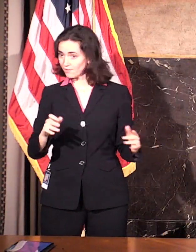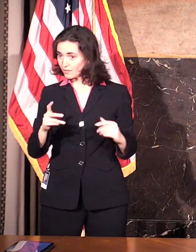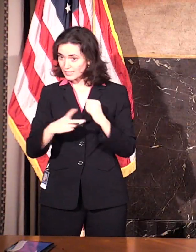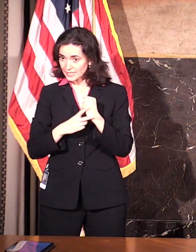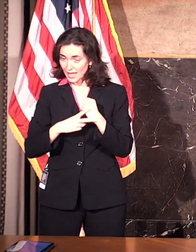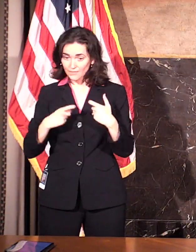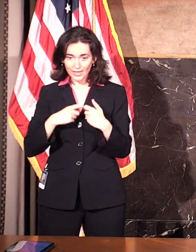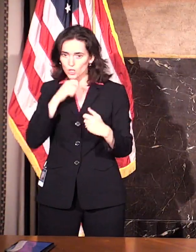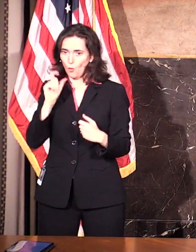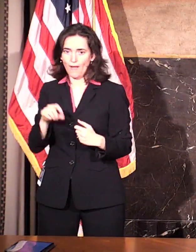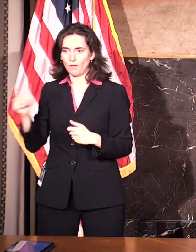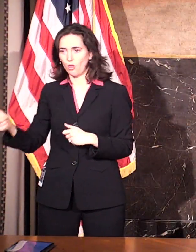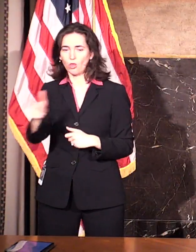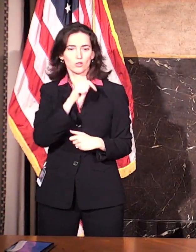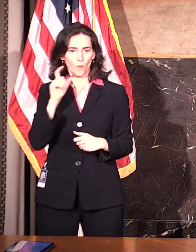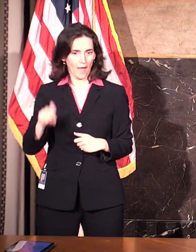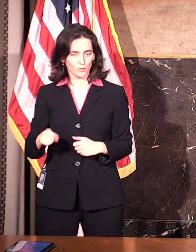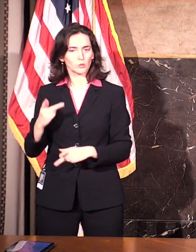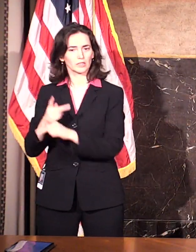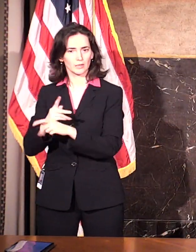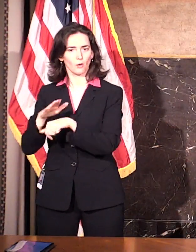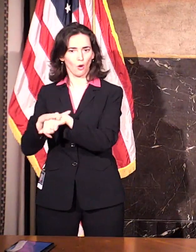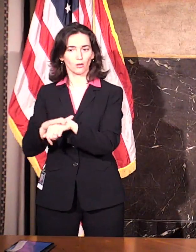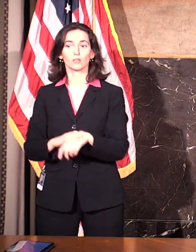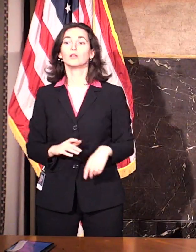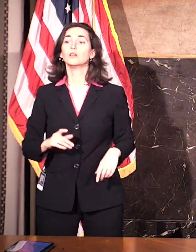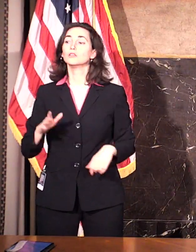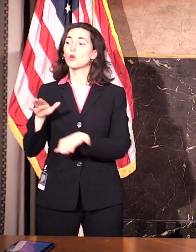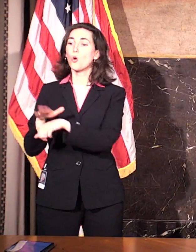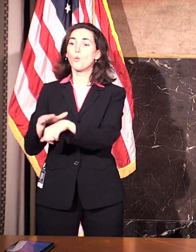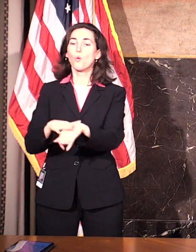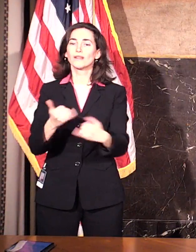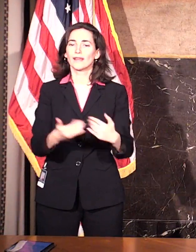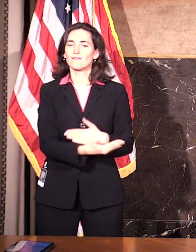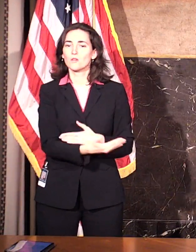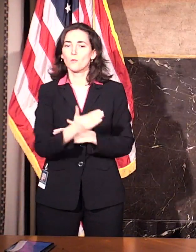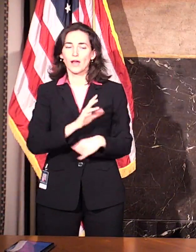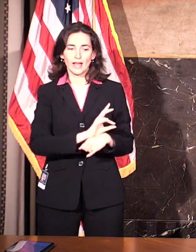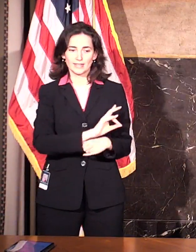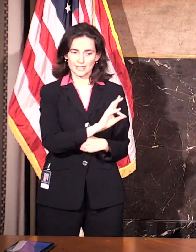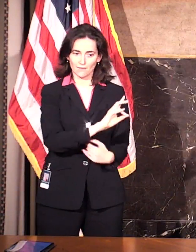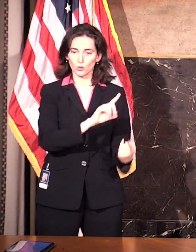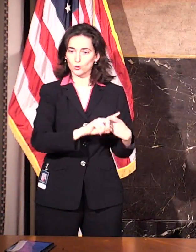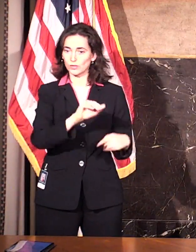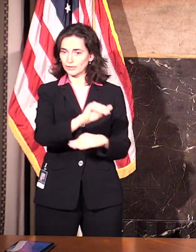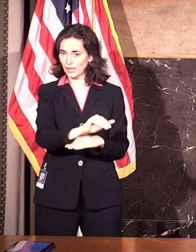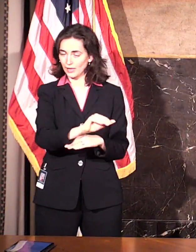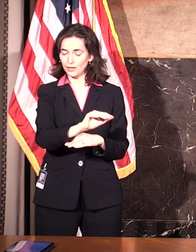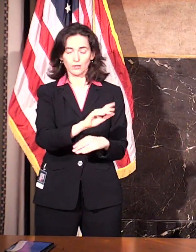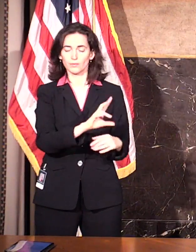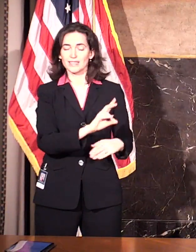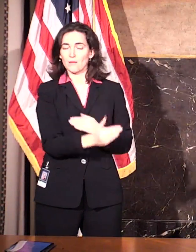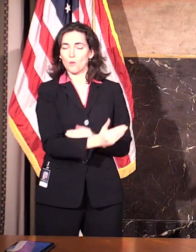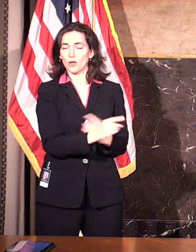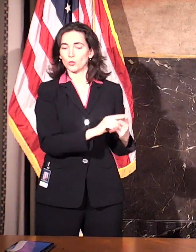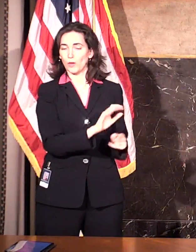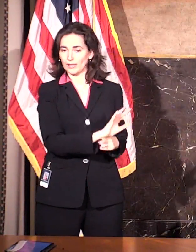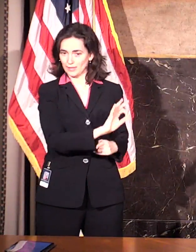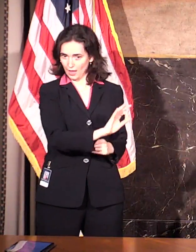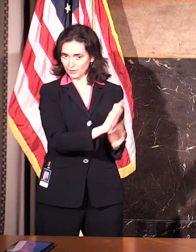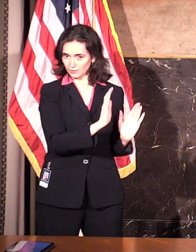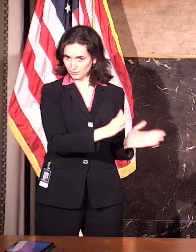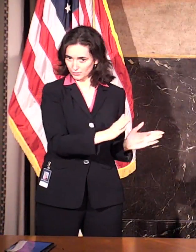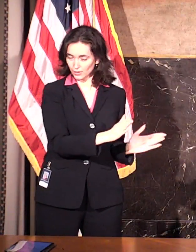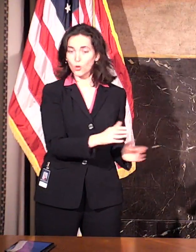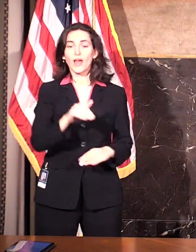conserving are between 7 and 9 a.m. in the morning and between 7 and 10 p.m. at night. So if you